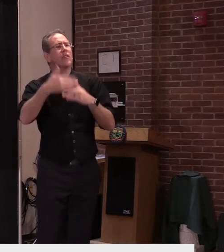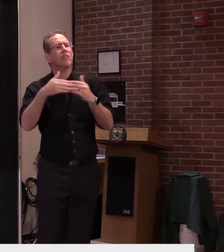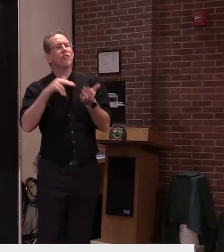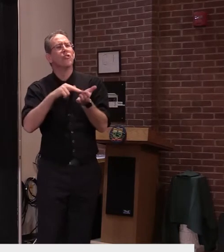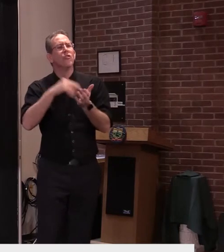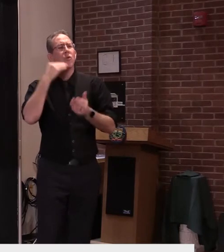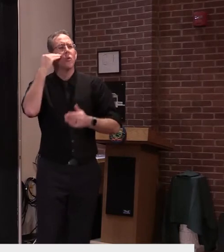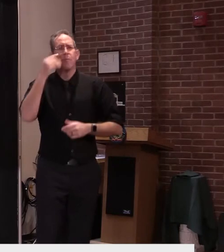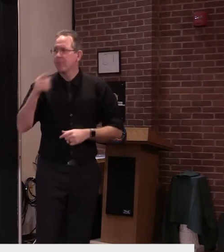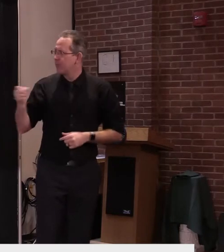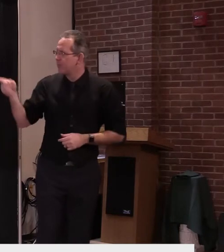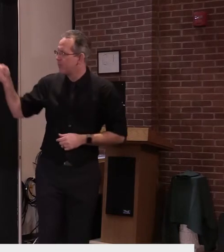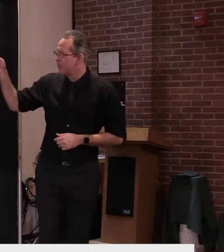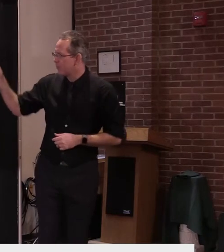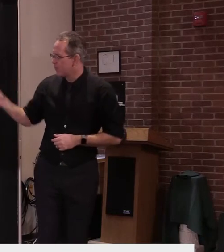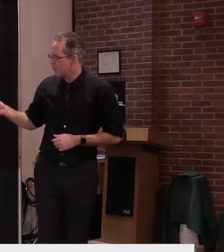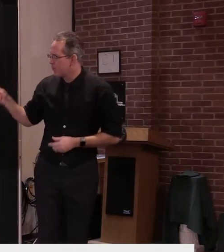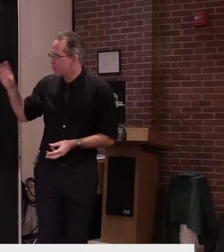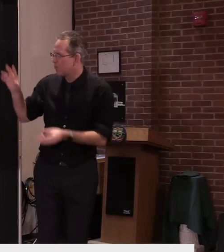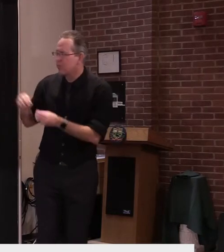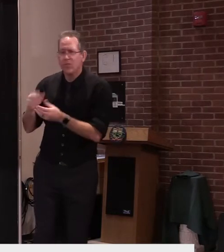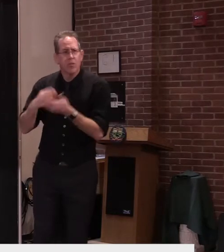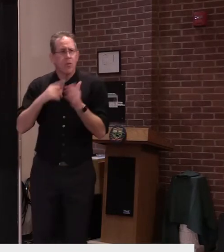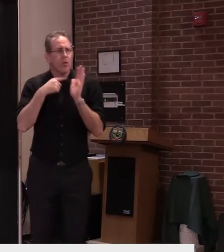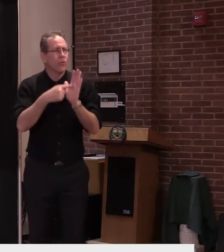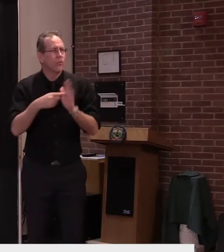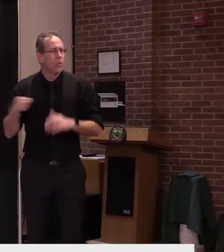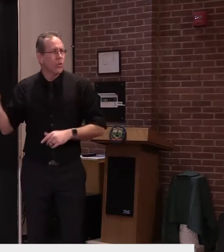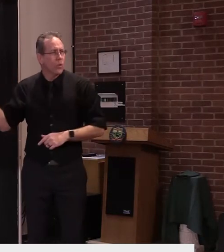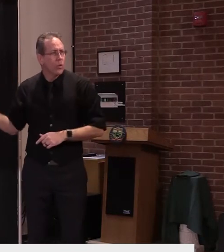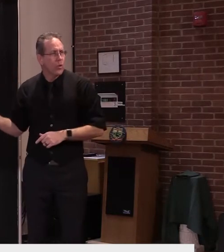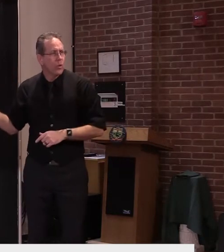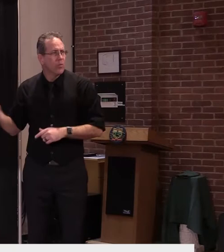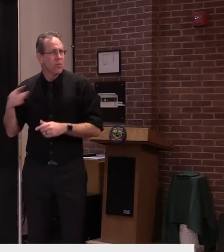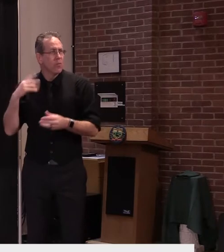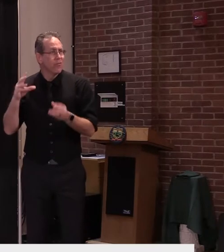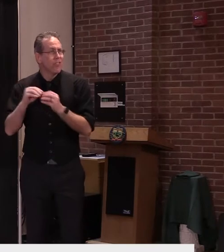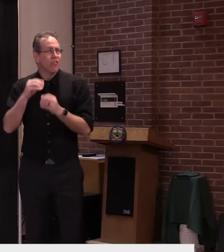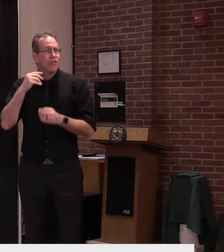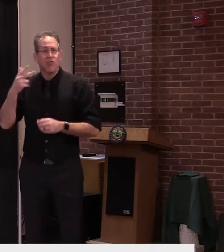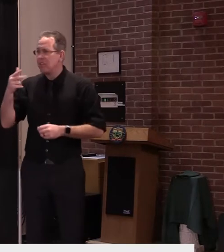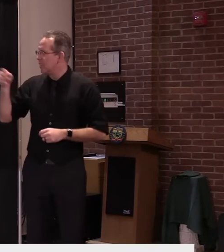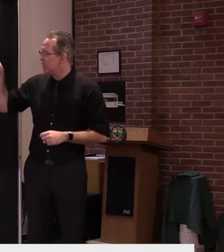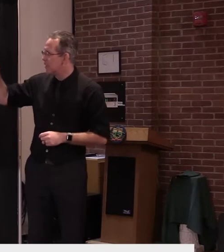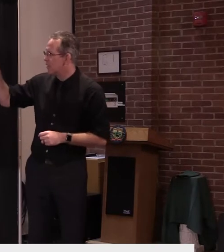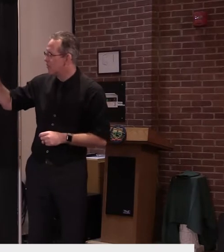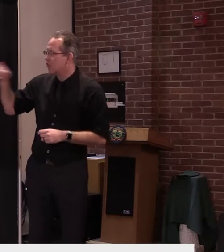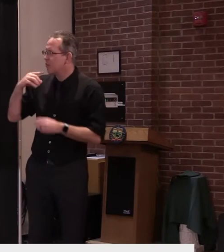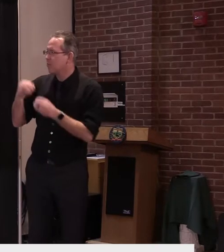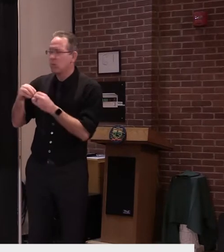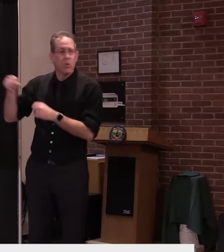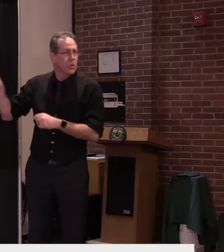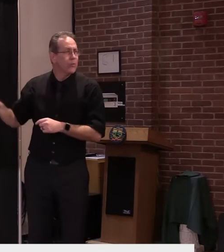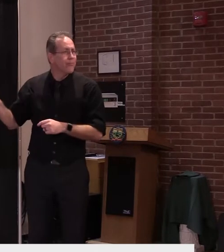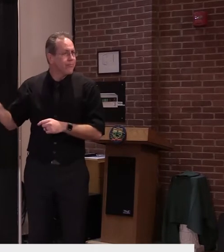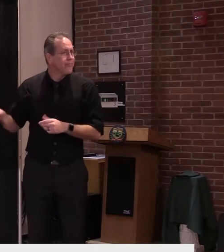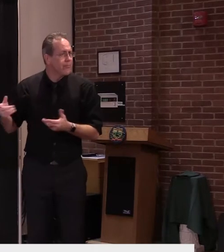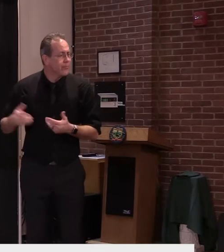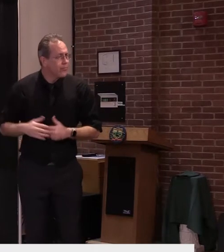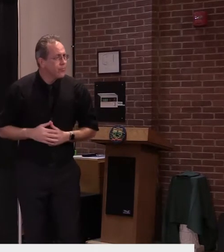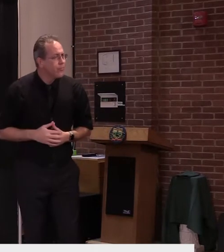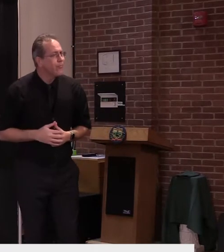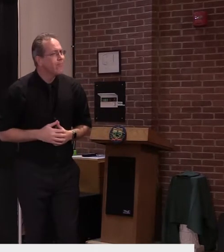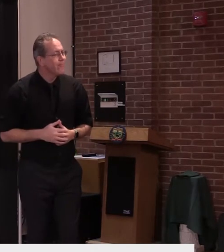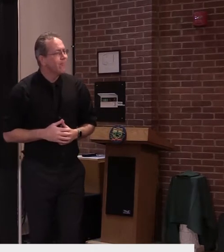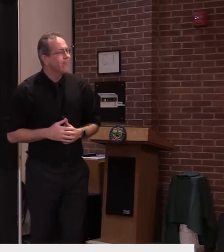from just 3 last week. So no outbreak that's particularly large at the moment. Our booster uptake is really